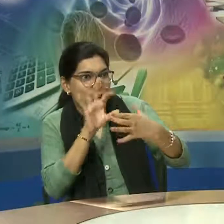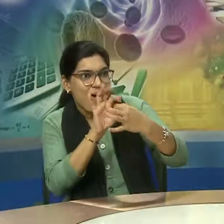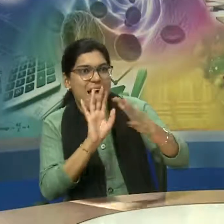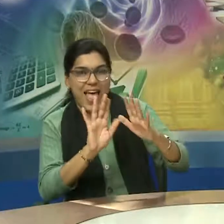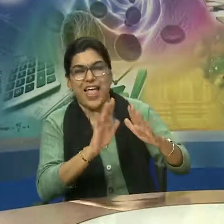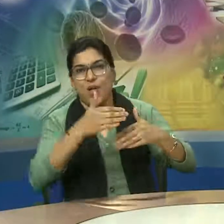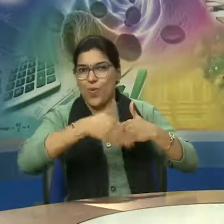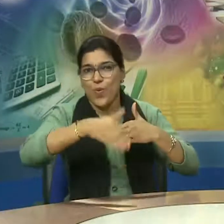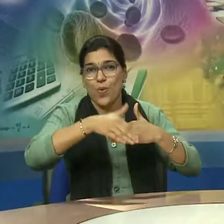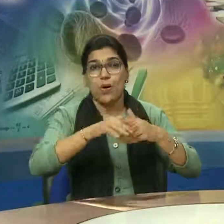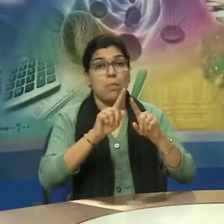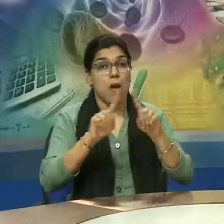meet one another